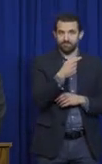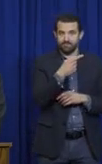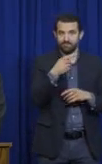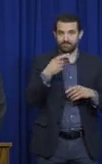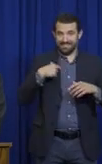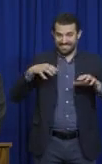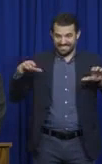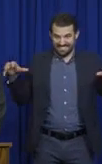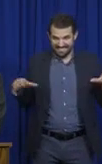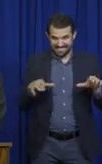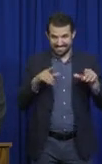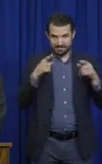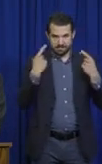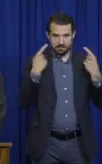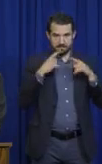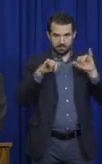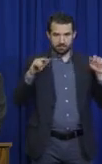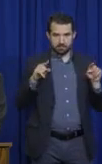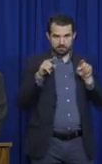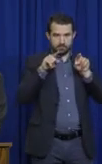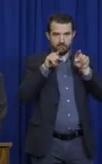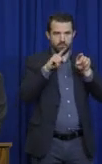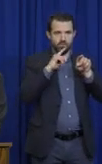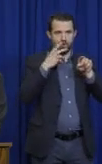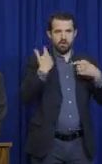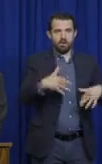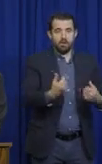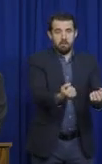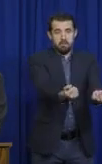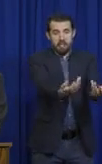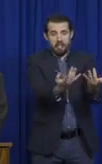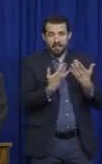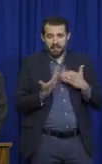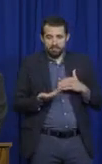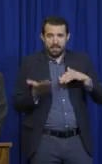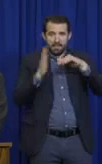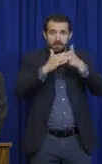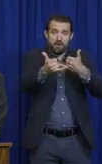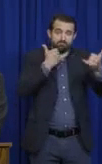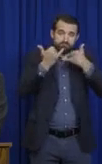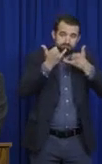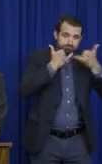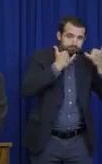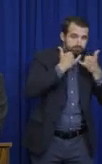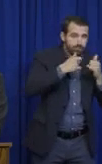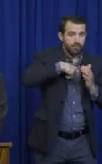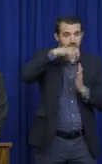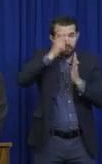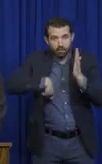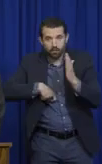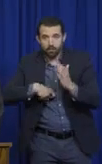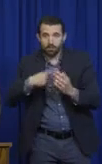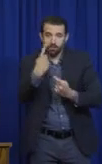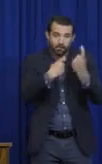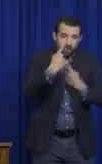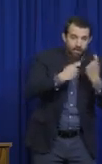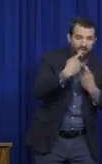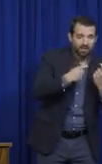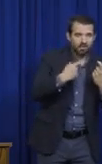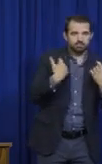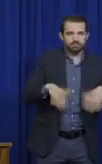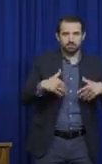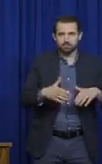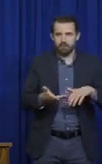unprecedented levels of claims, calls, and questions. To just give you an idea of some of the things that we have